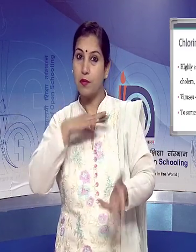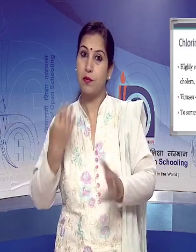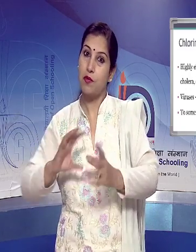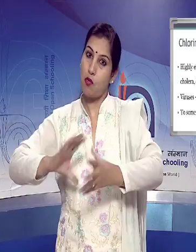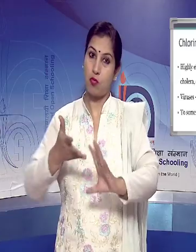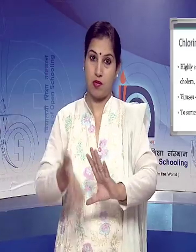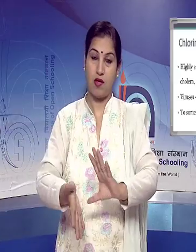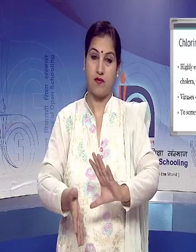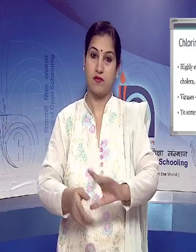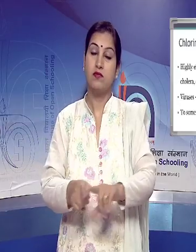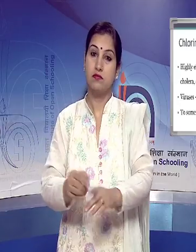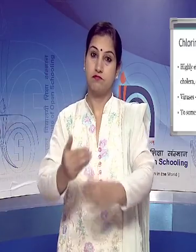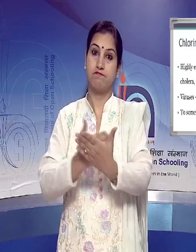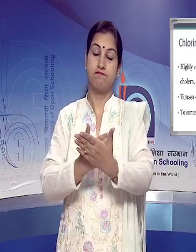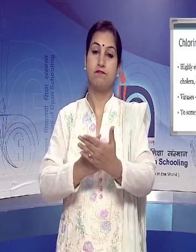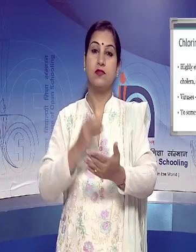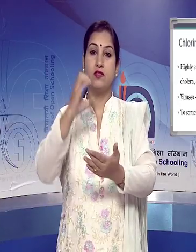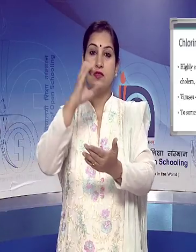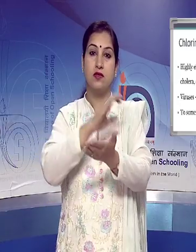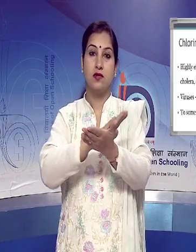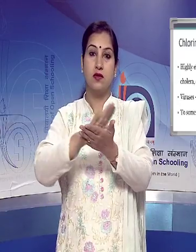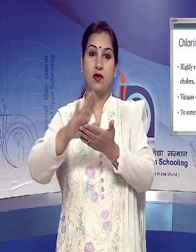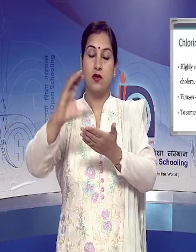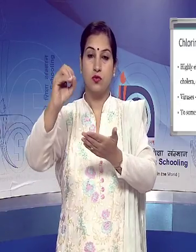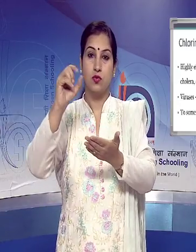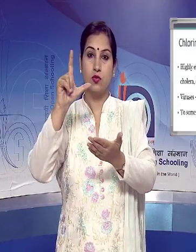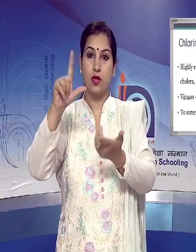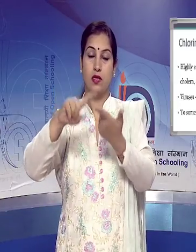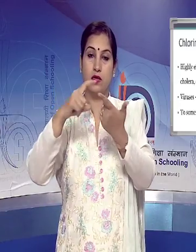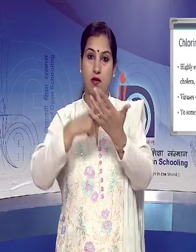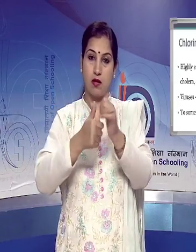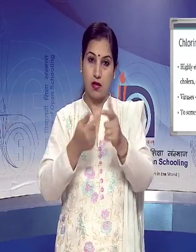It prevents cholera, diarrhea, and typhoid.